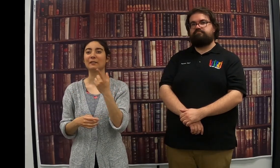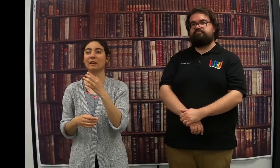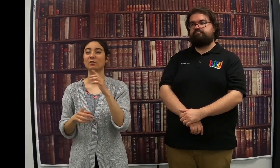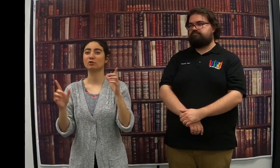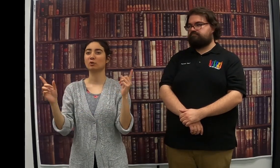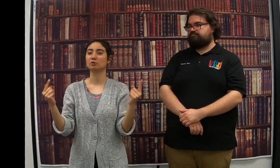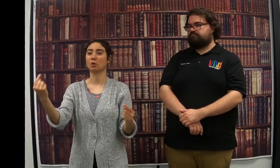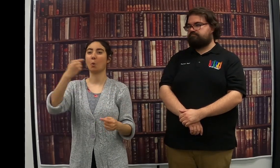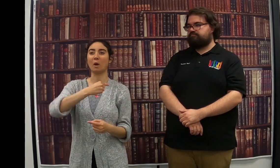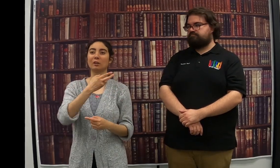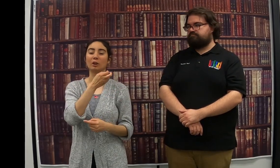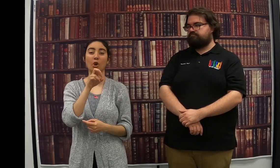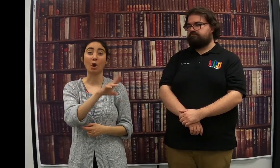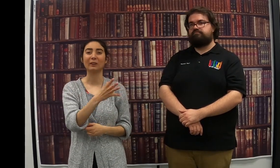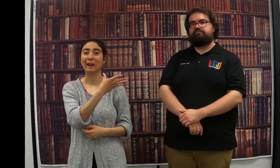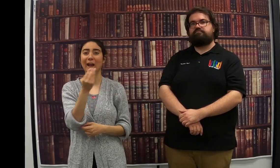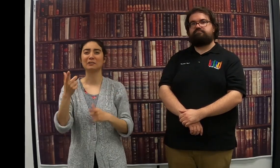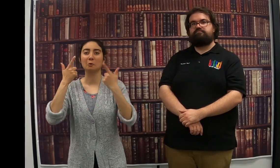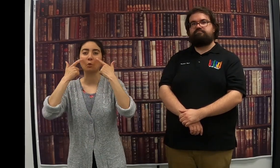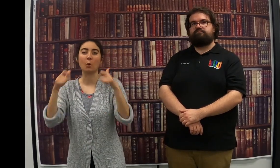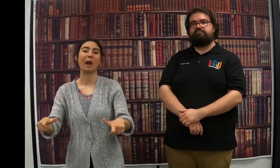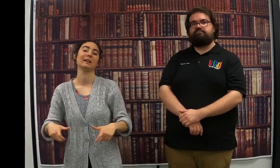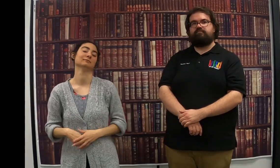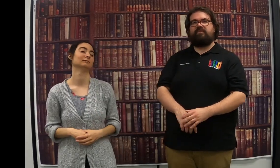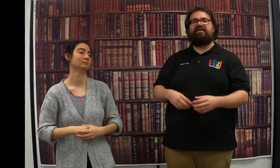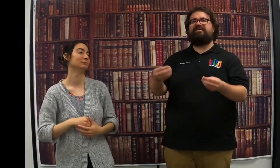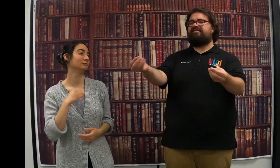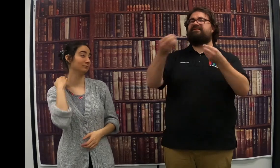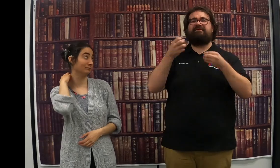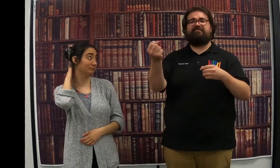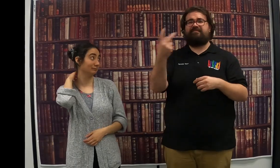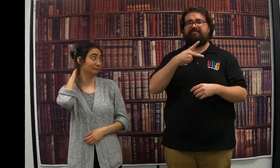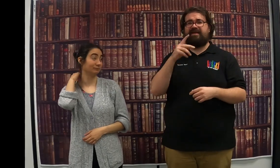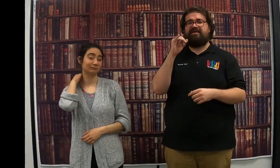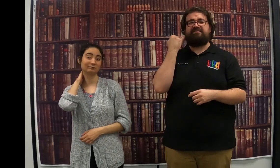Swiftly he sprang towards her and cried, "Give me back my Jorinda!" And